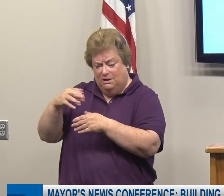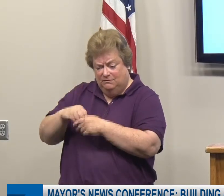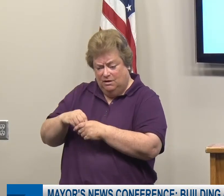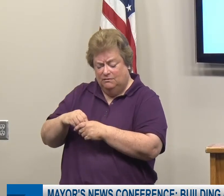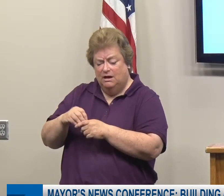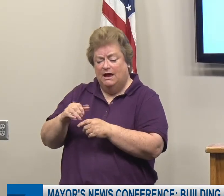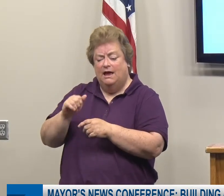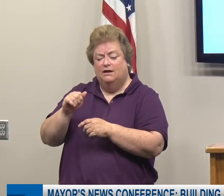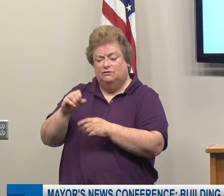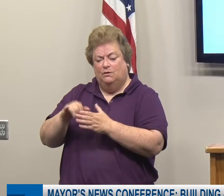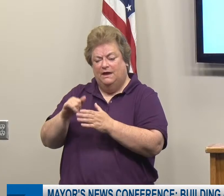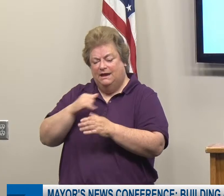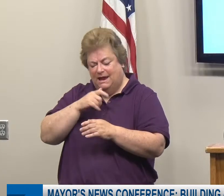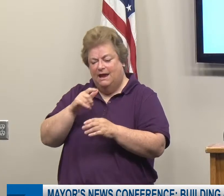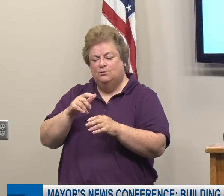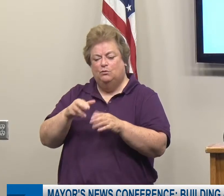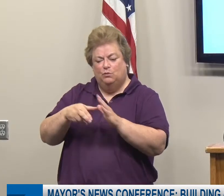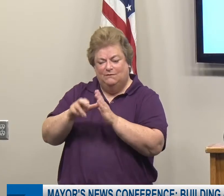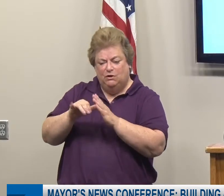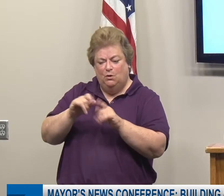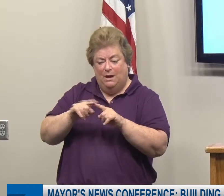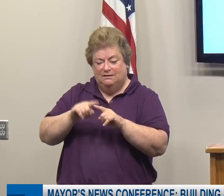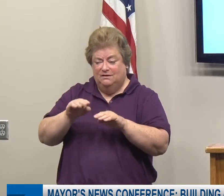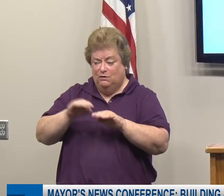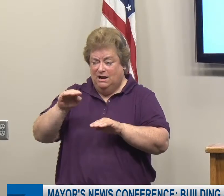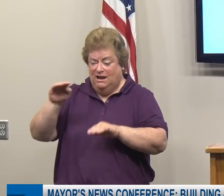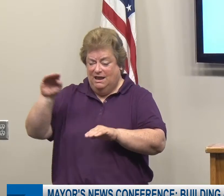at different levels of our chain of command.